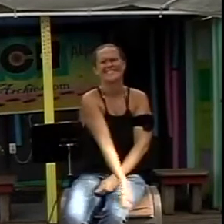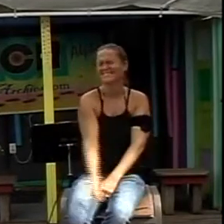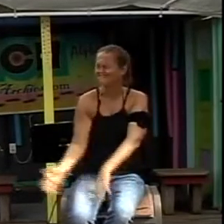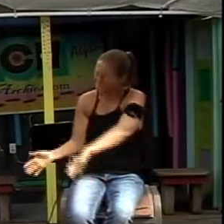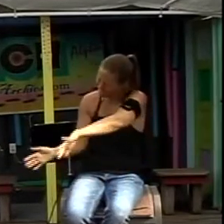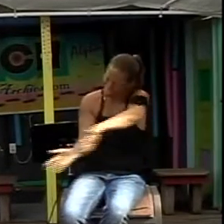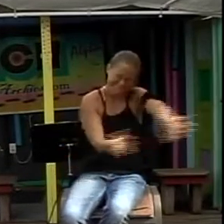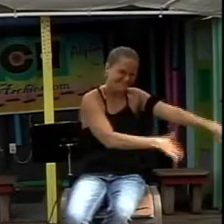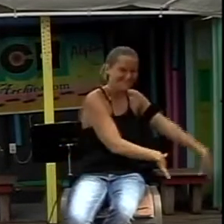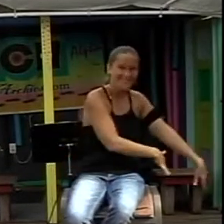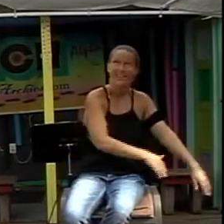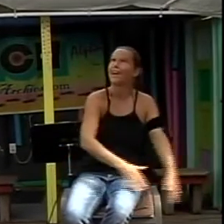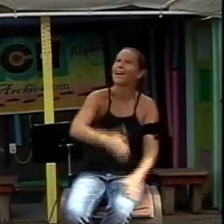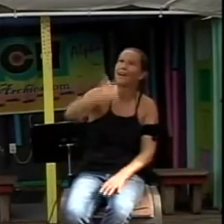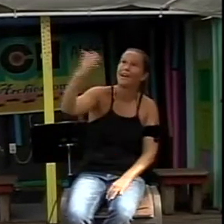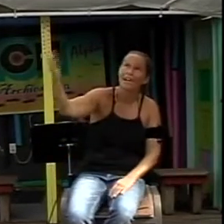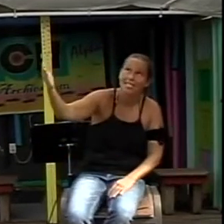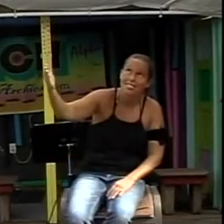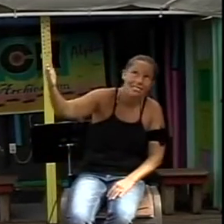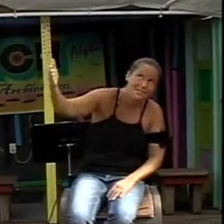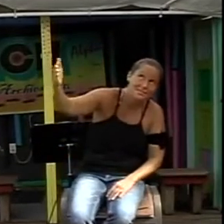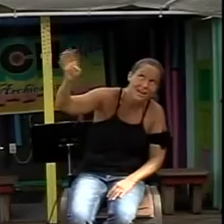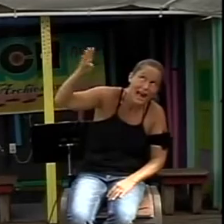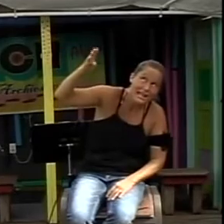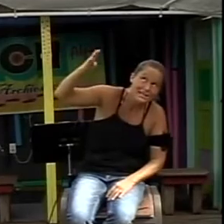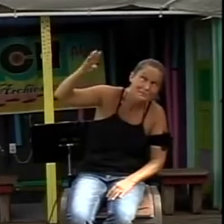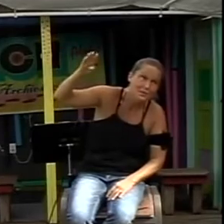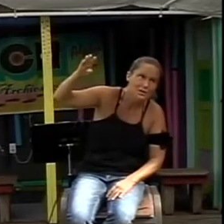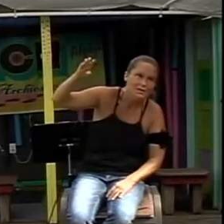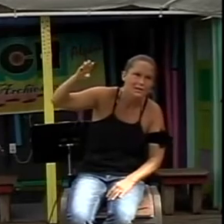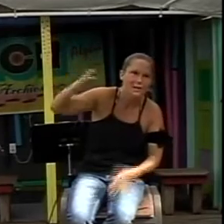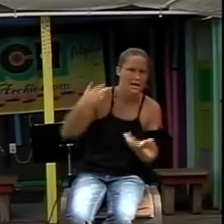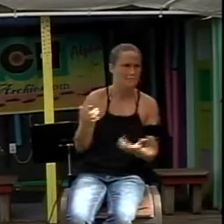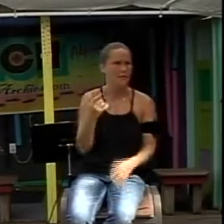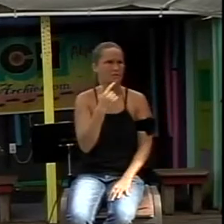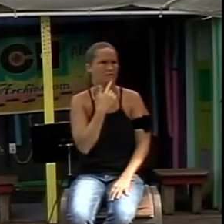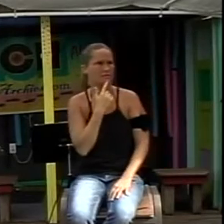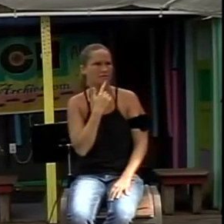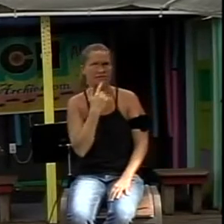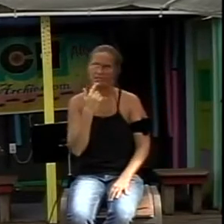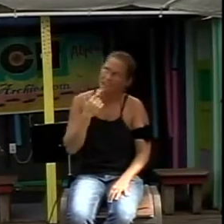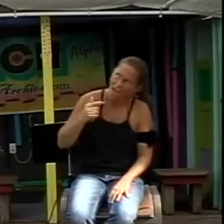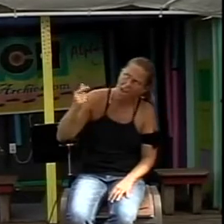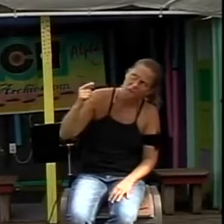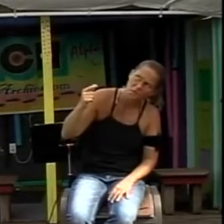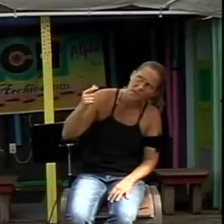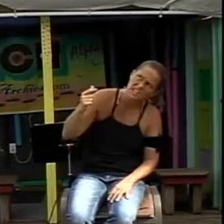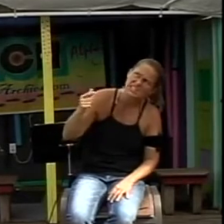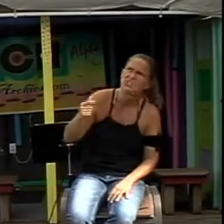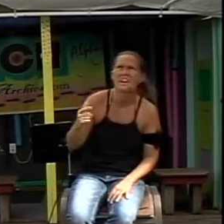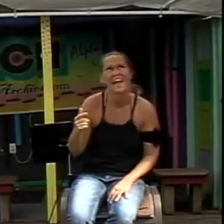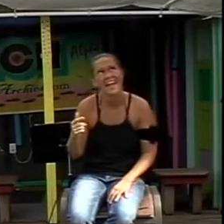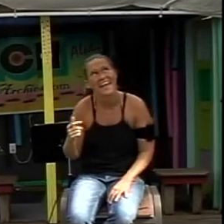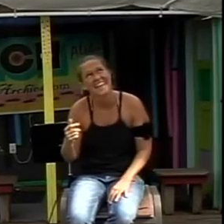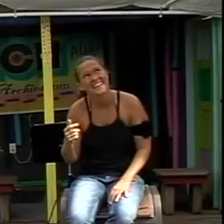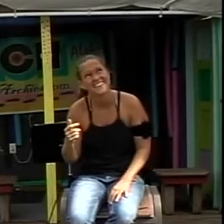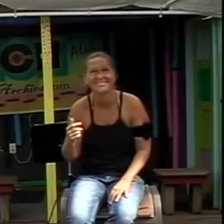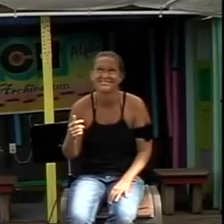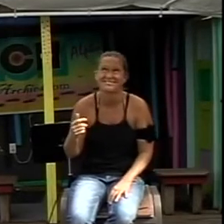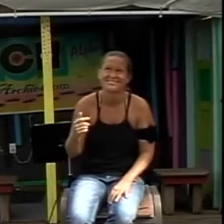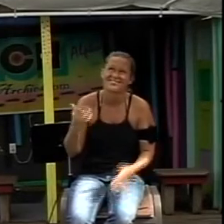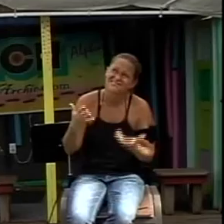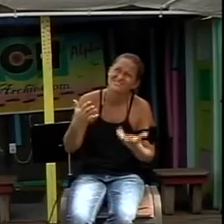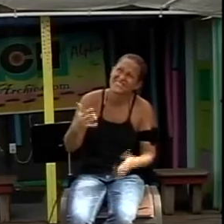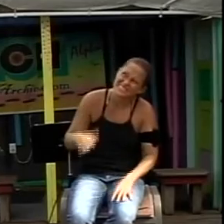The sky is blue. And you might come to me and say, well, no, it's actually gray. No, it's azure. Well, no,